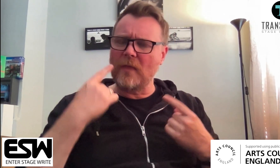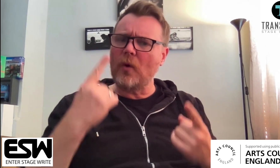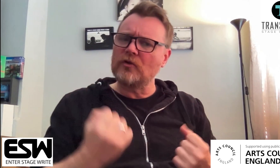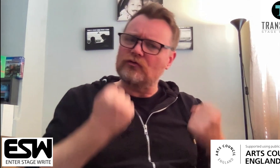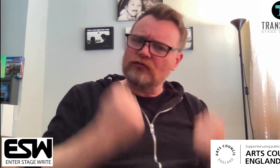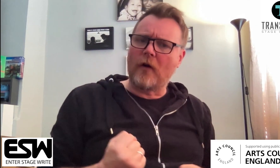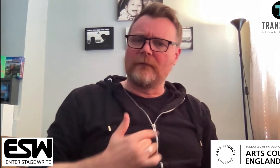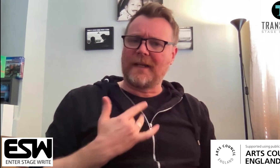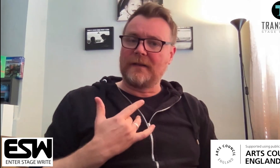about?